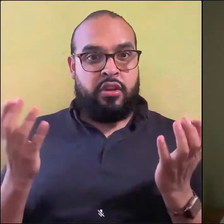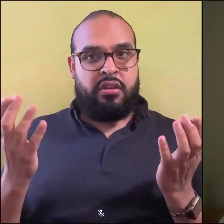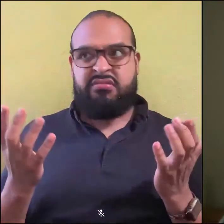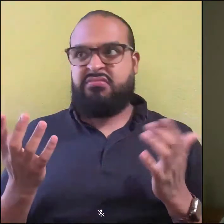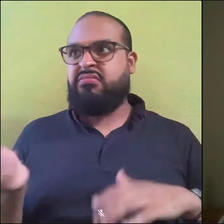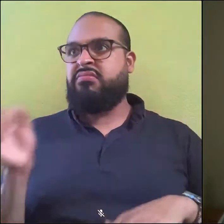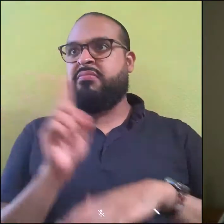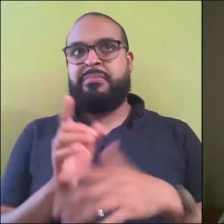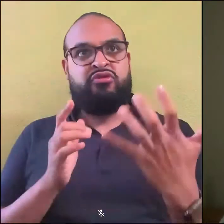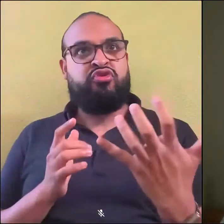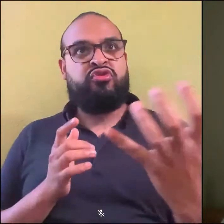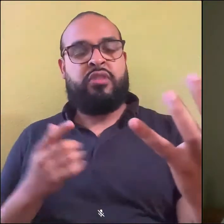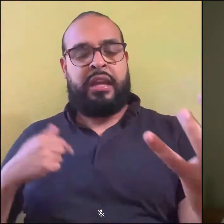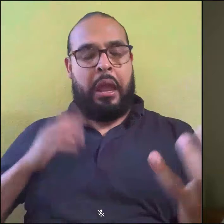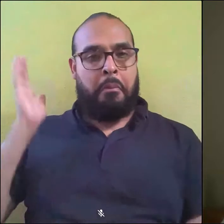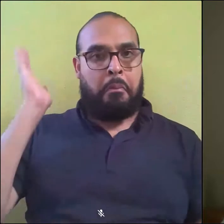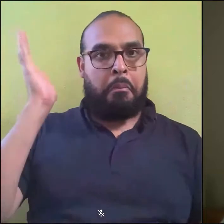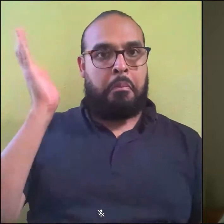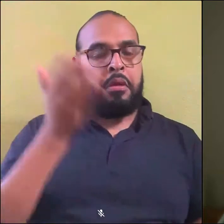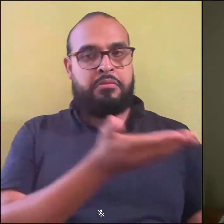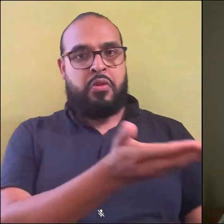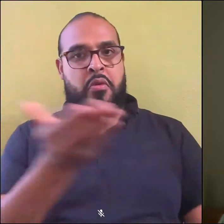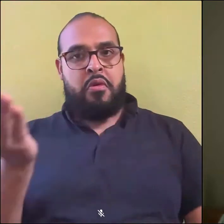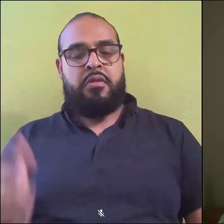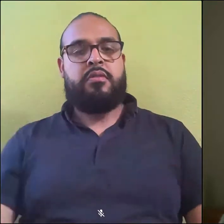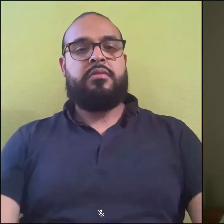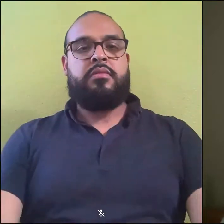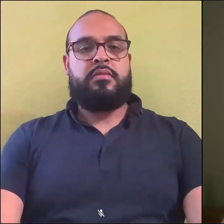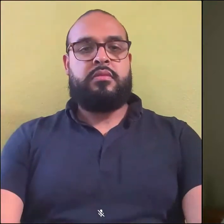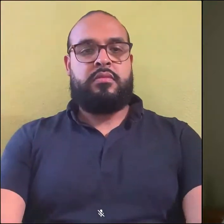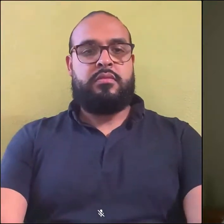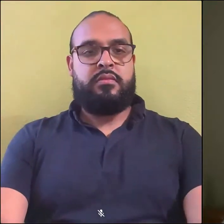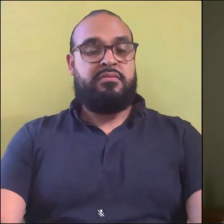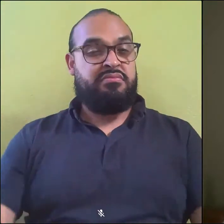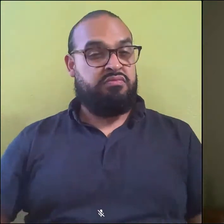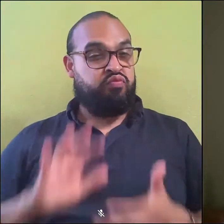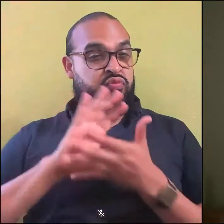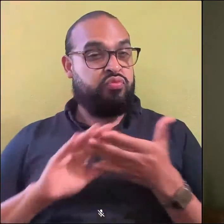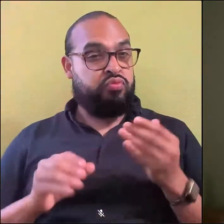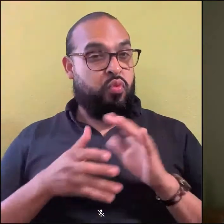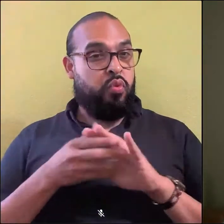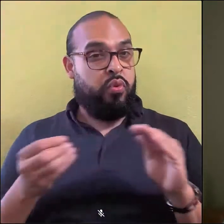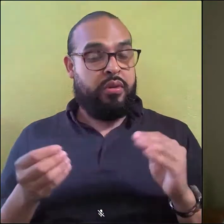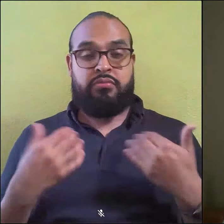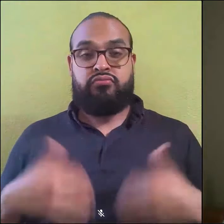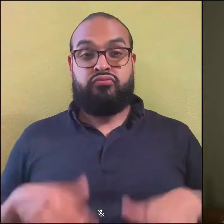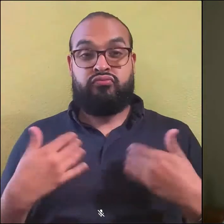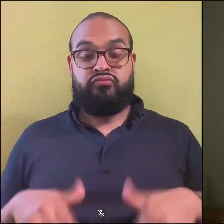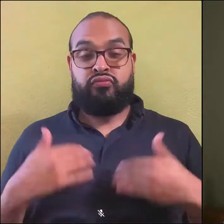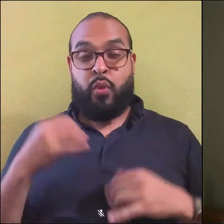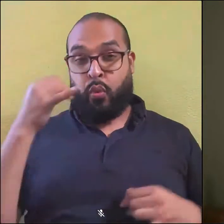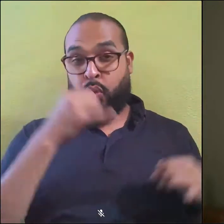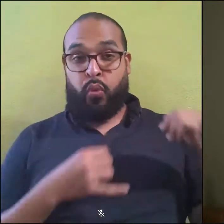Now, this story, I think is an incredible one. I think it's a fantastic one.